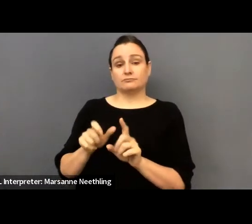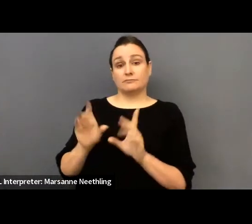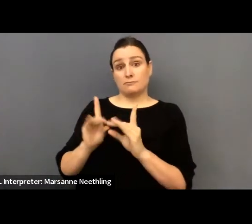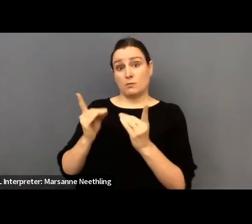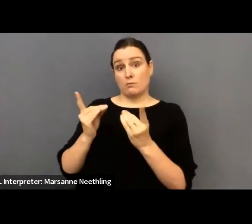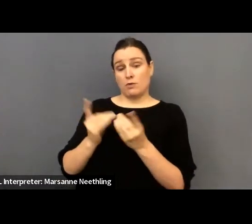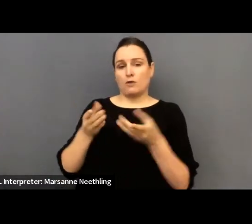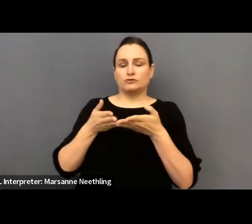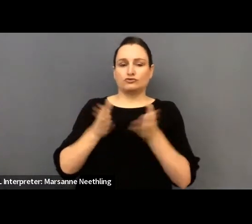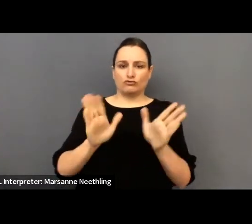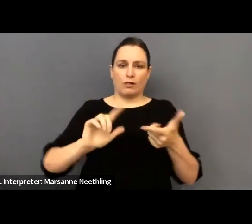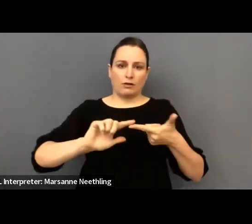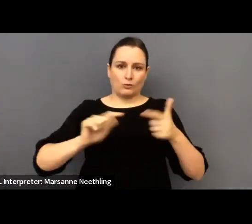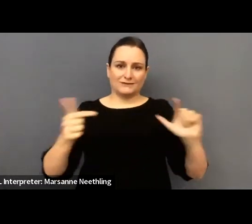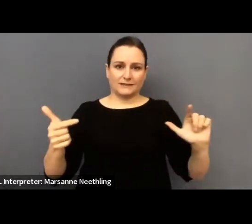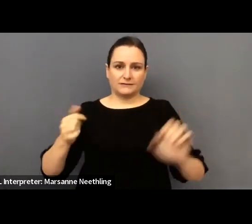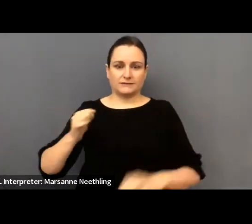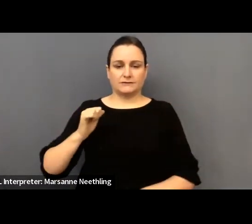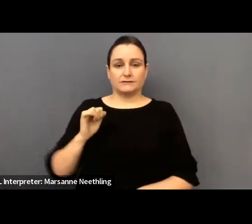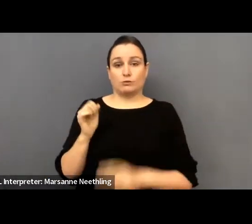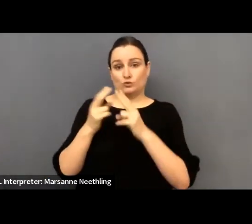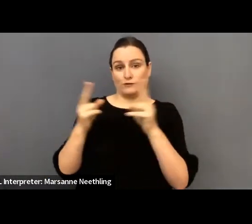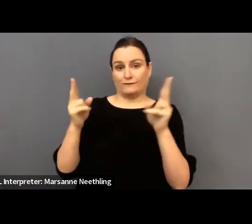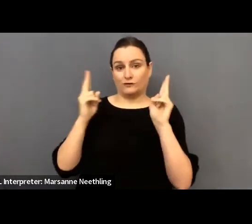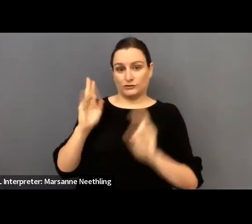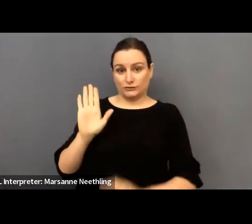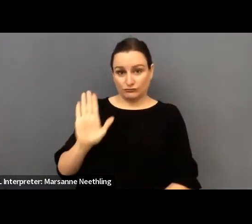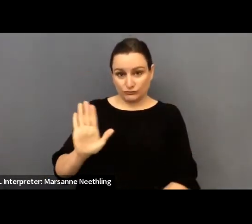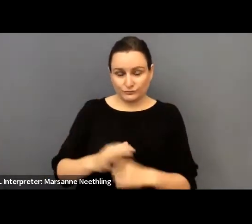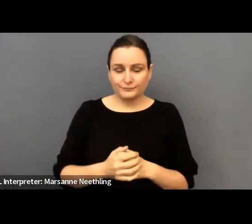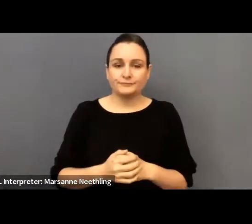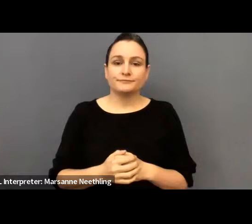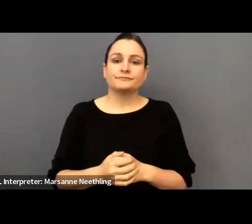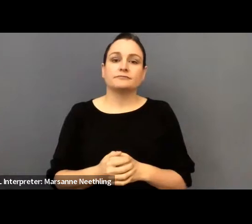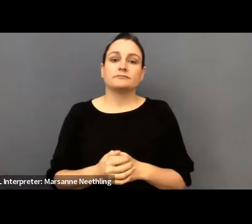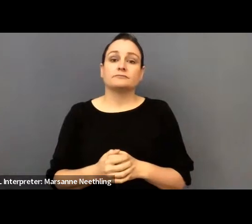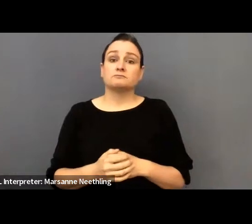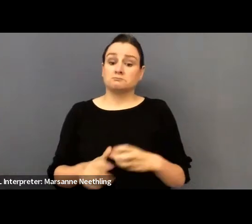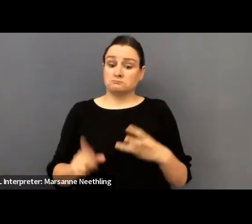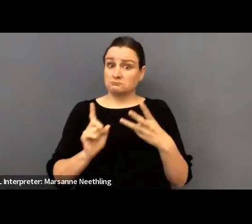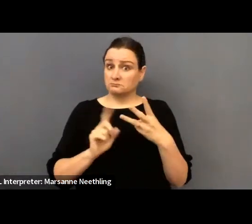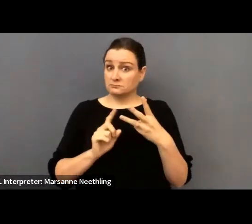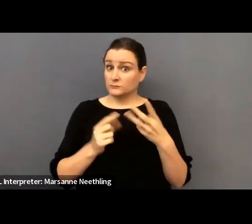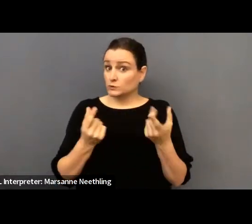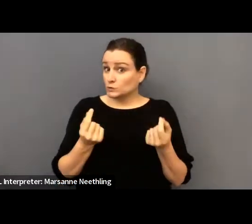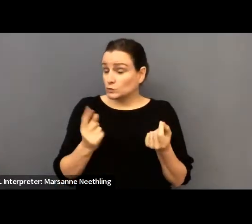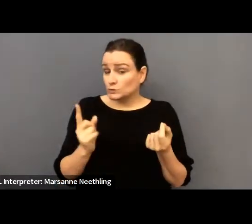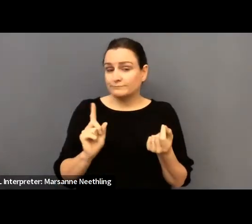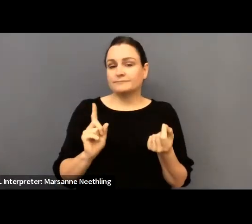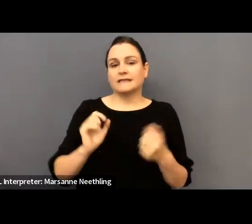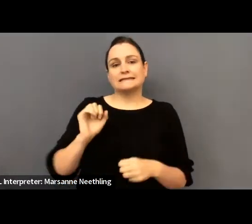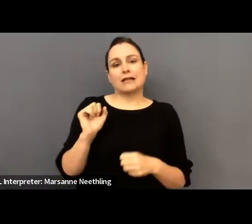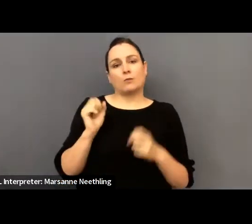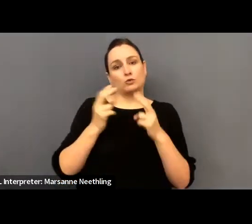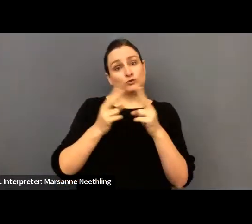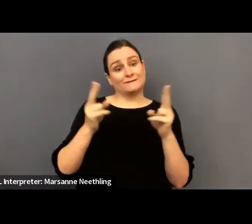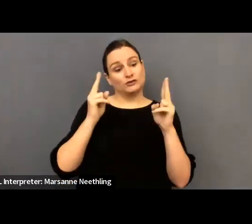Stellenbosch. She is also the managing editor for Stellenbosch Papers in